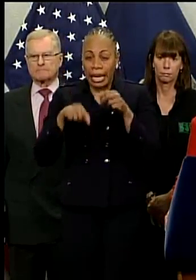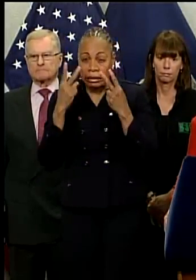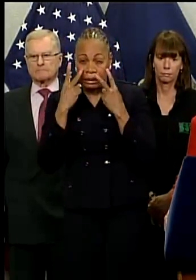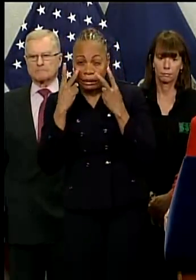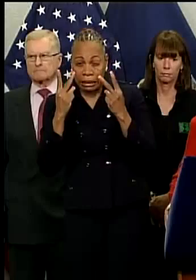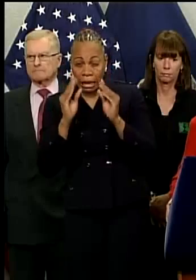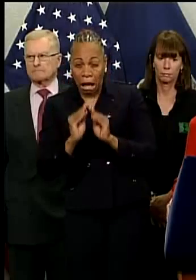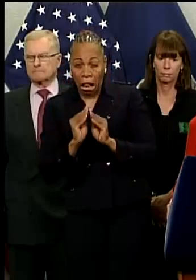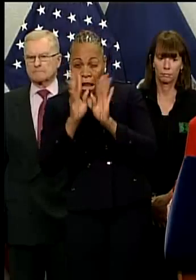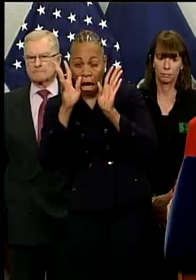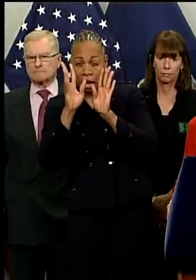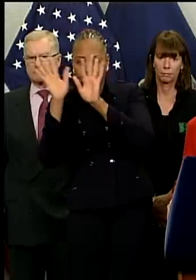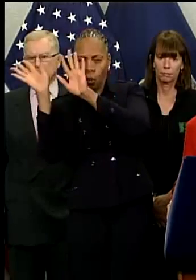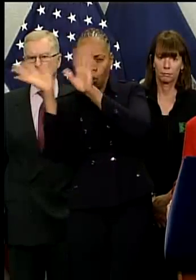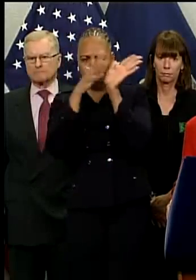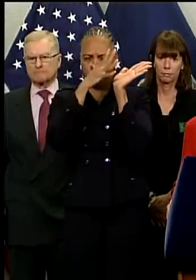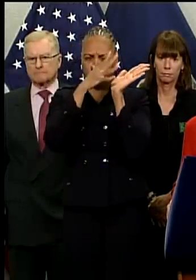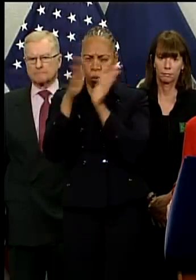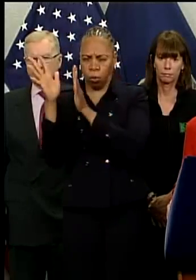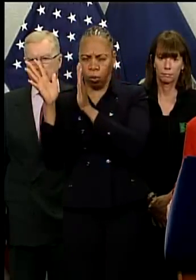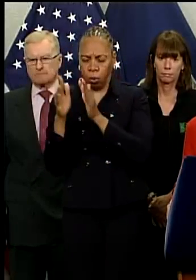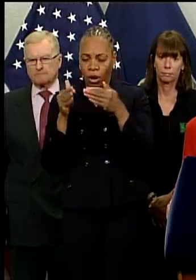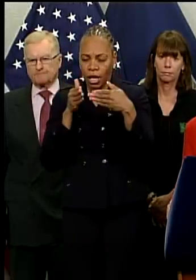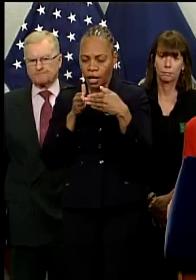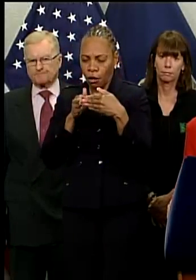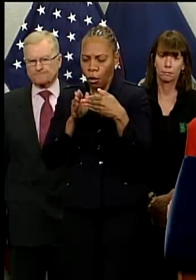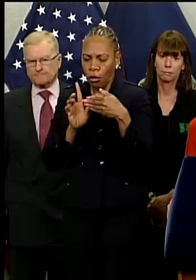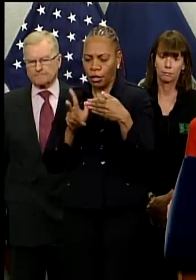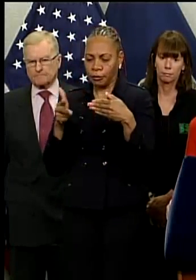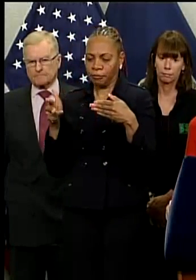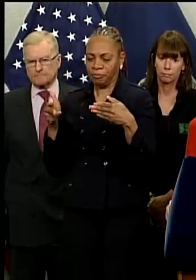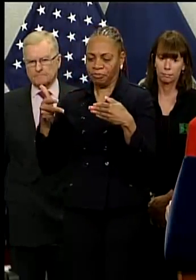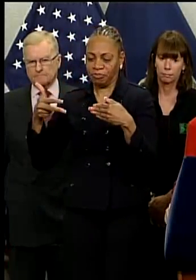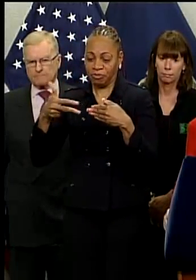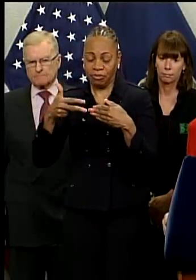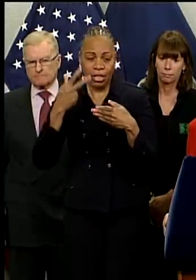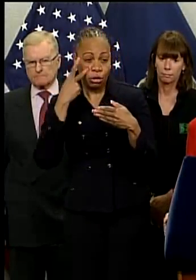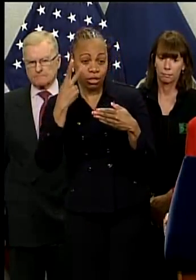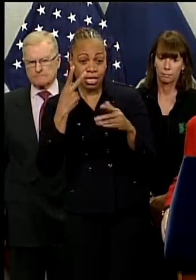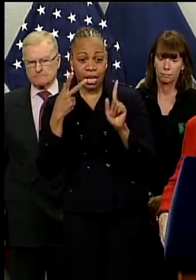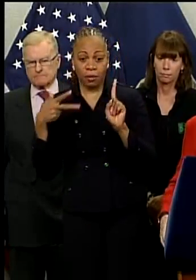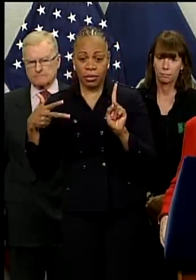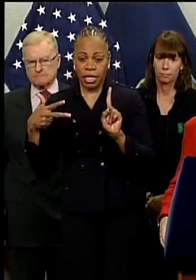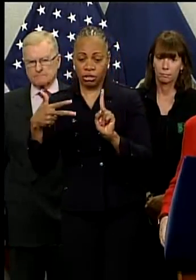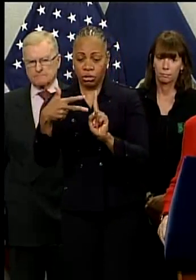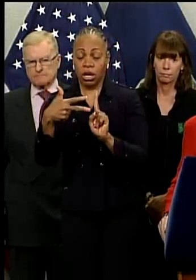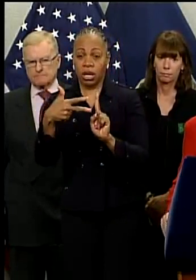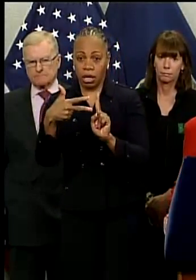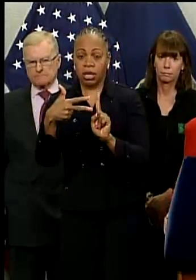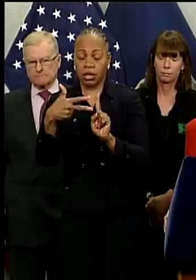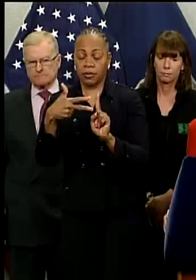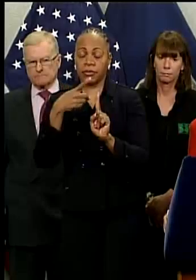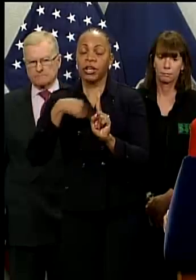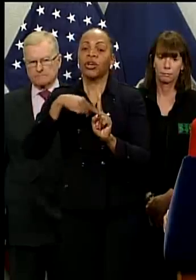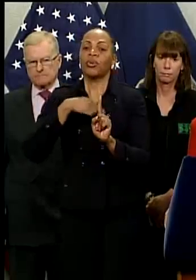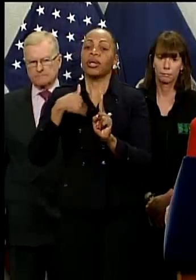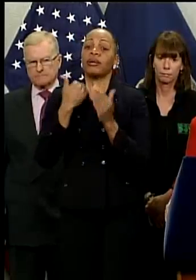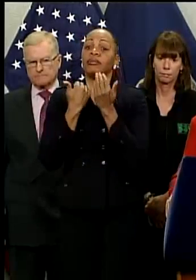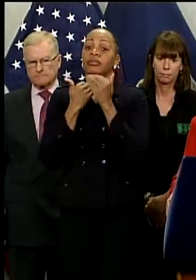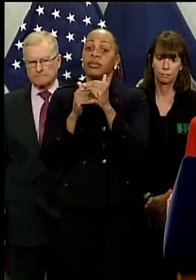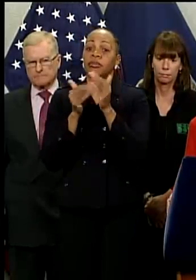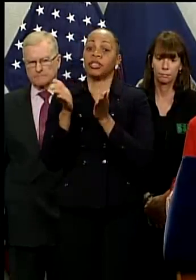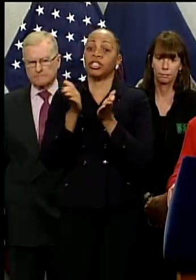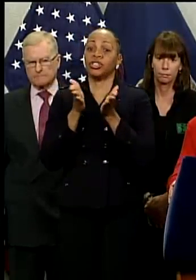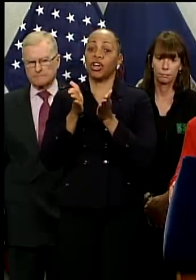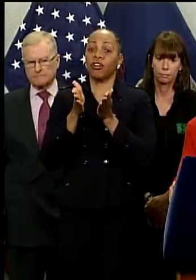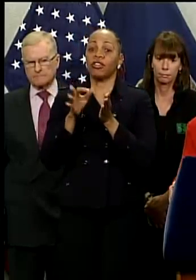high winds, that somebody turns a corner in the car and doesn't see a pedestrian. We have limited service on